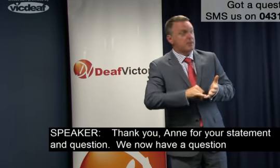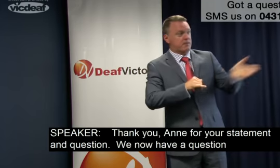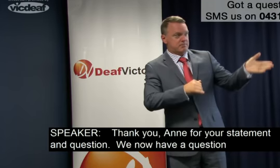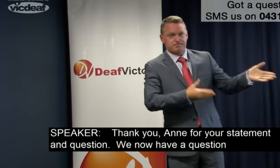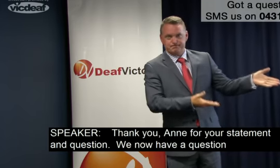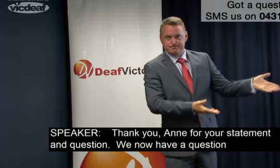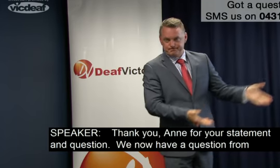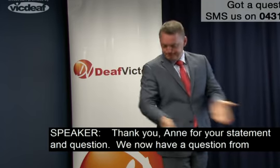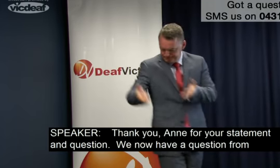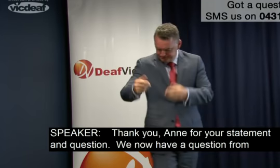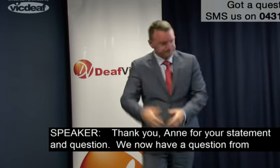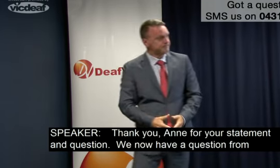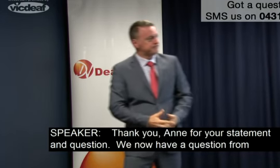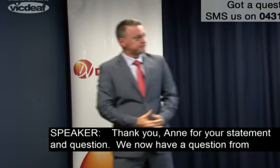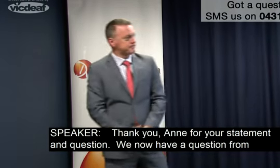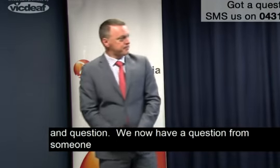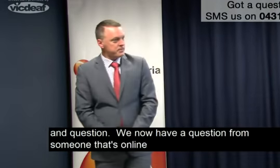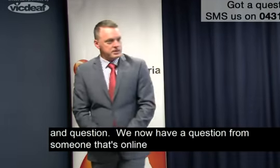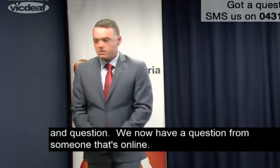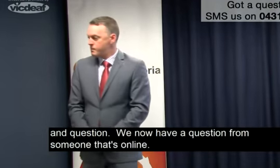online. So over to Stephen.